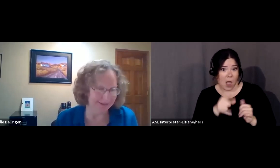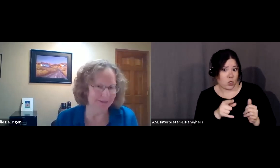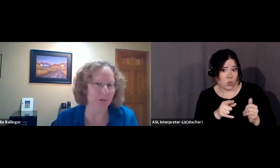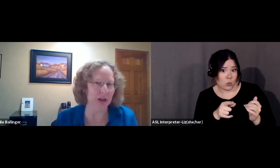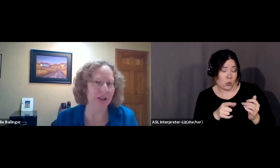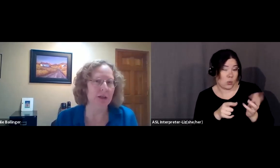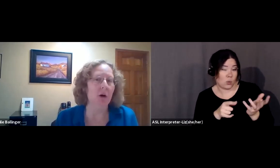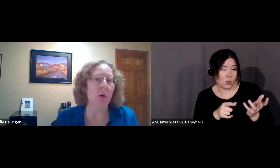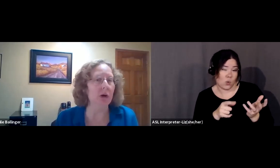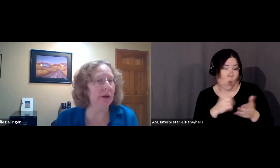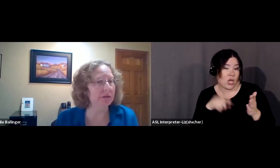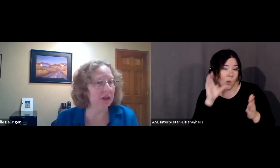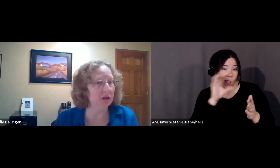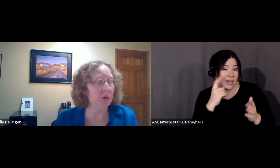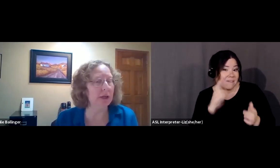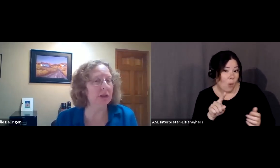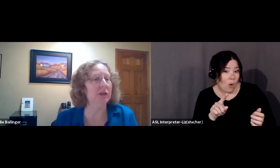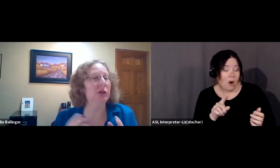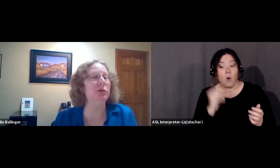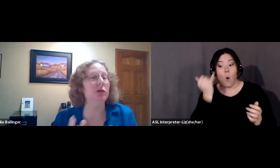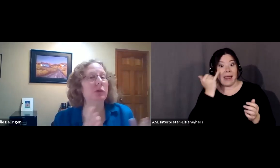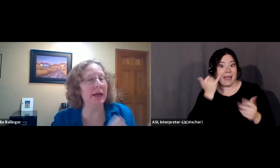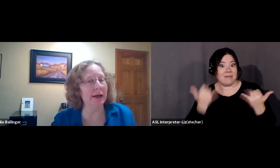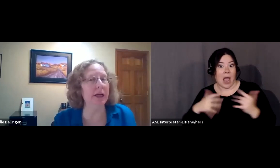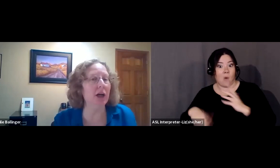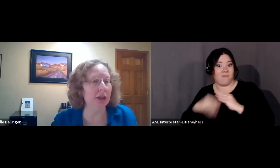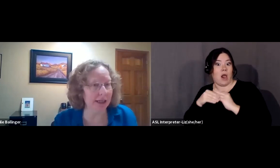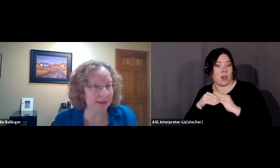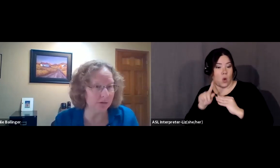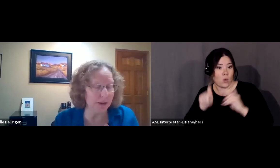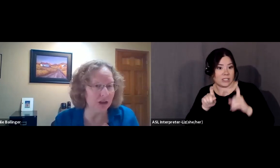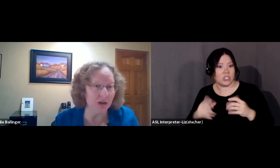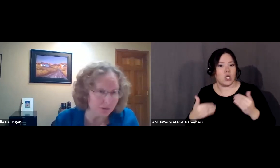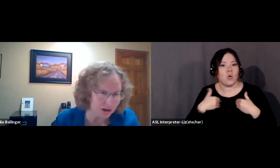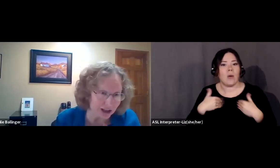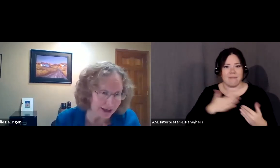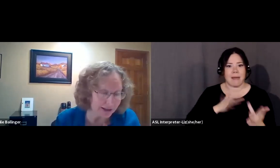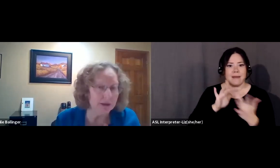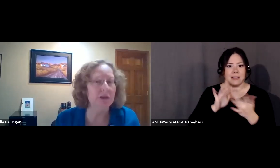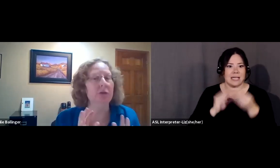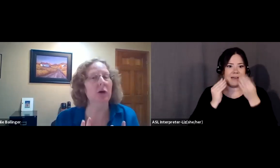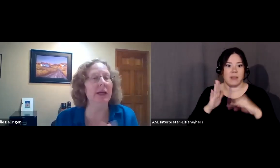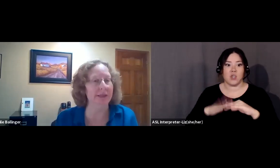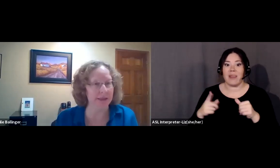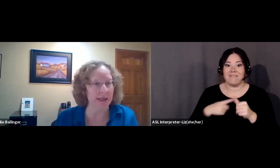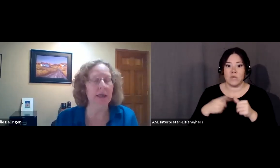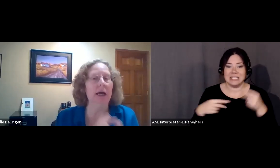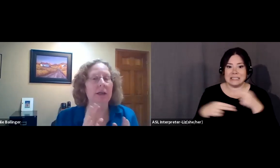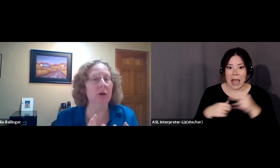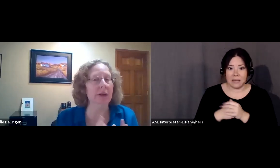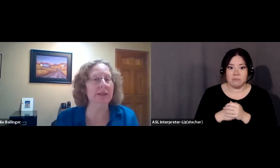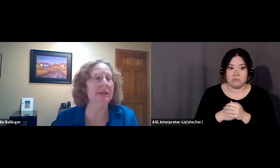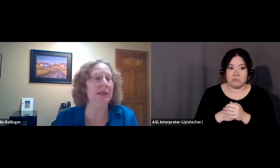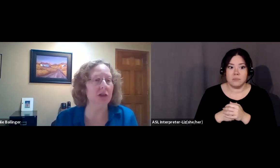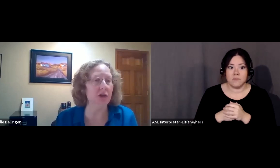I would, or you have additional questions, you do have my contact information on the first slide. So don't hesitate,